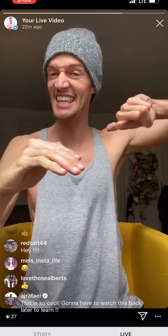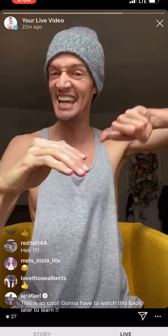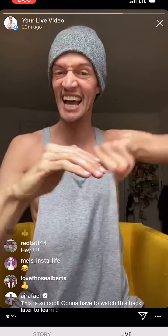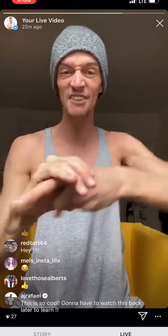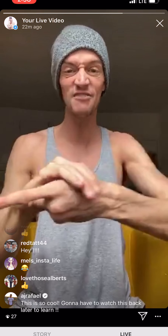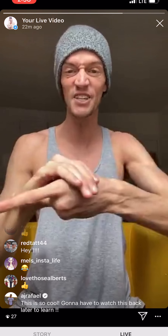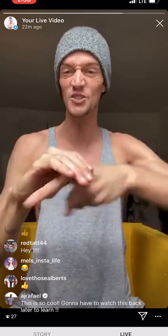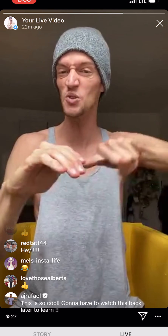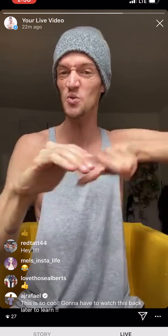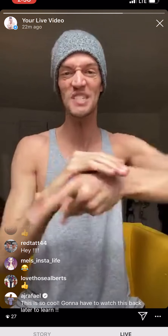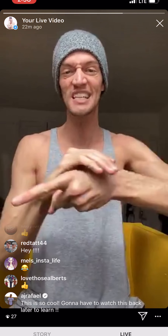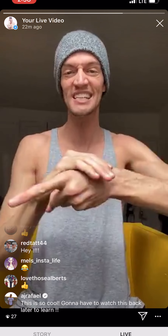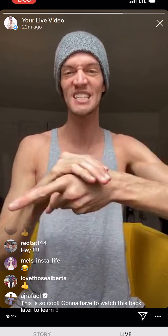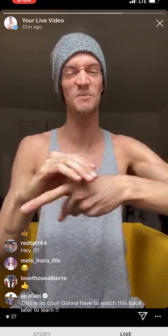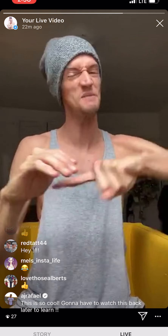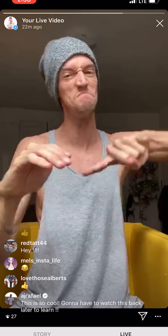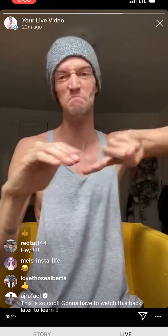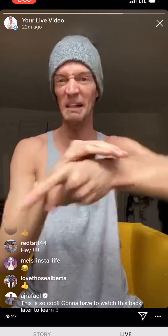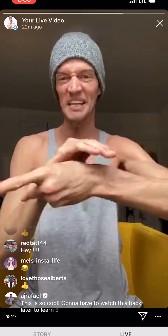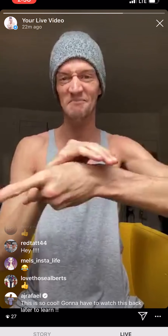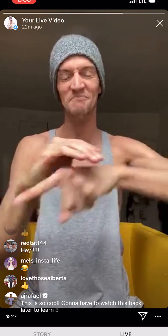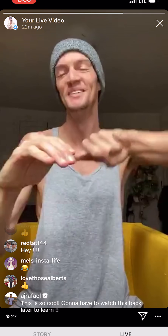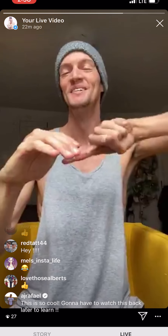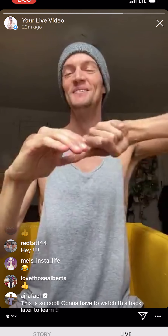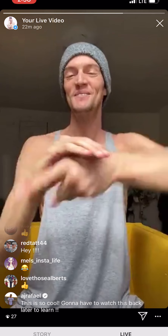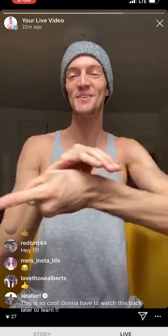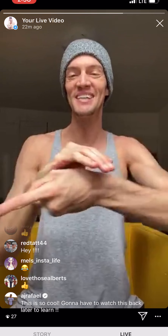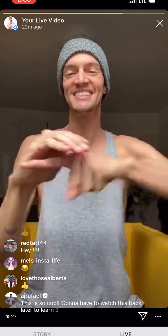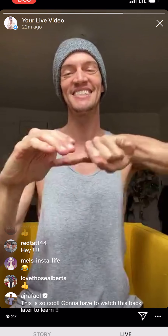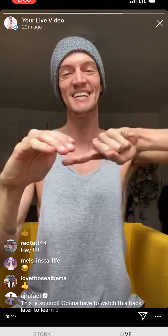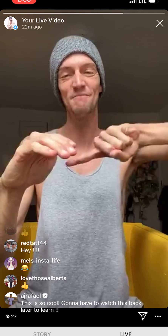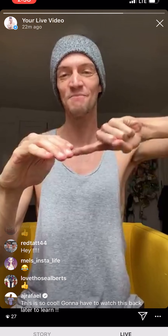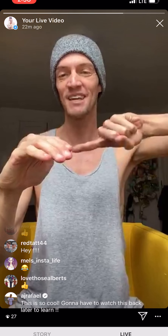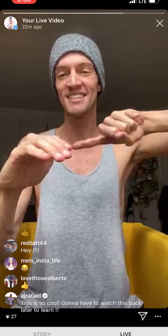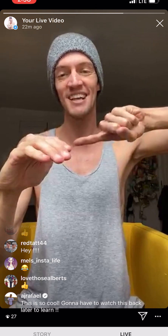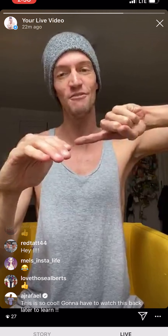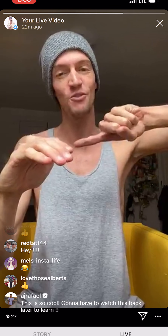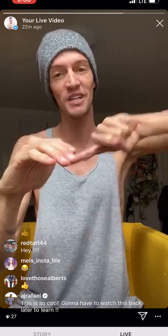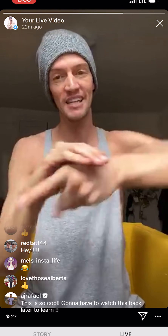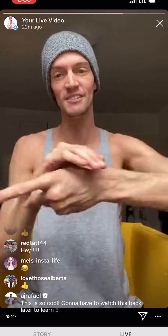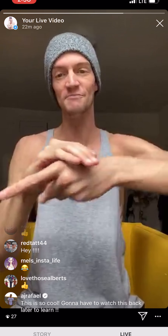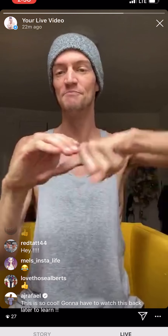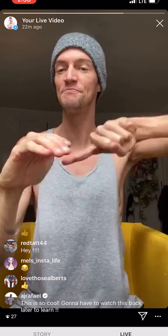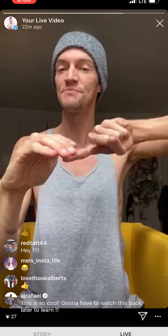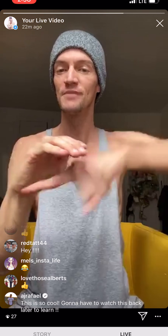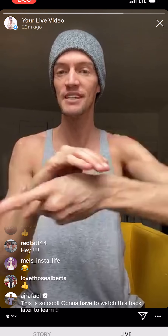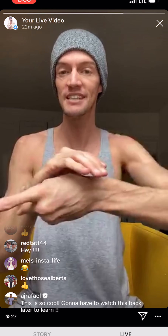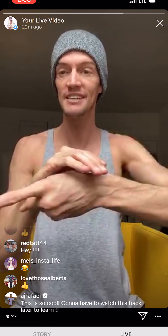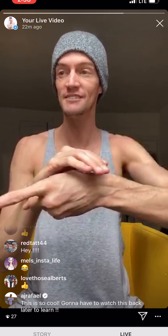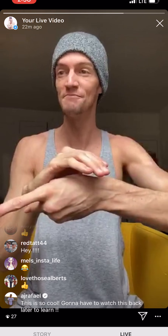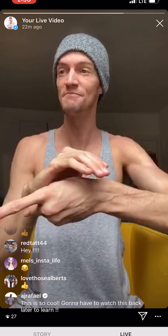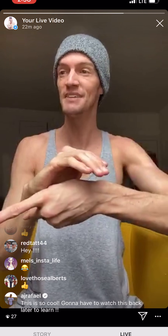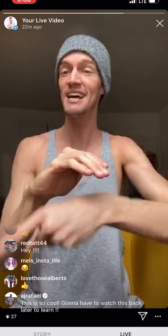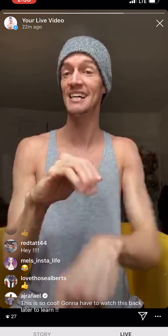knife and you're twisting it in someone's belly. Twist. Yep. That's a sign for kill. Kill. Yeah. Hit.